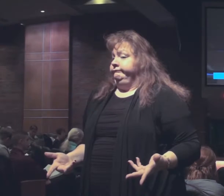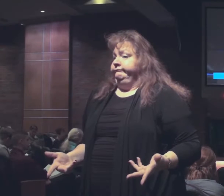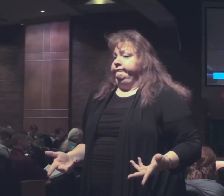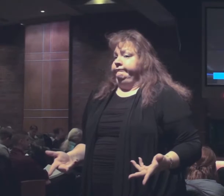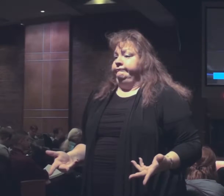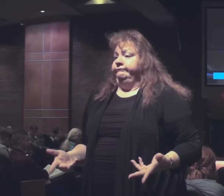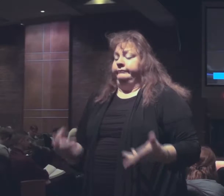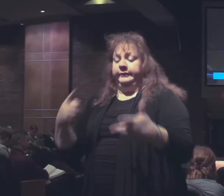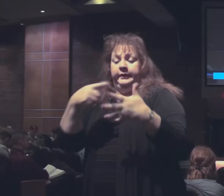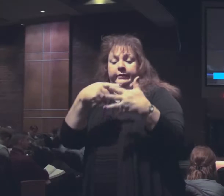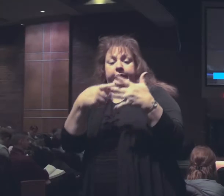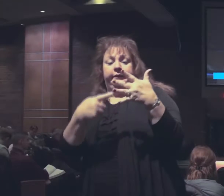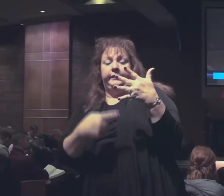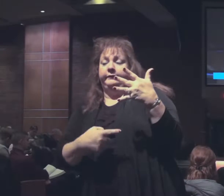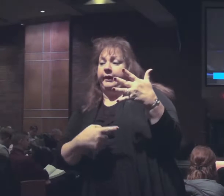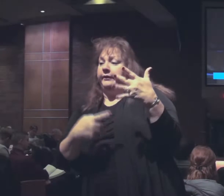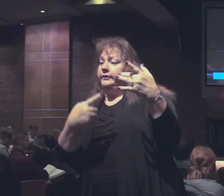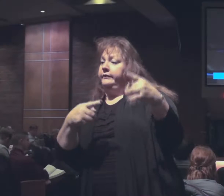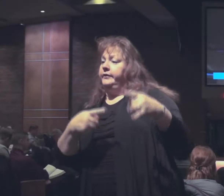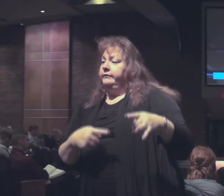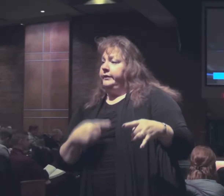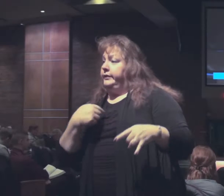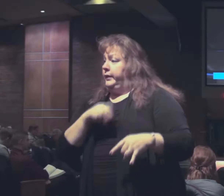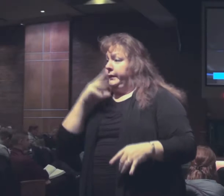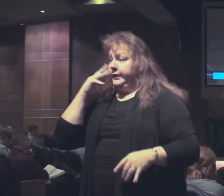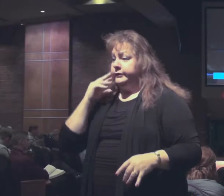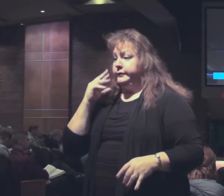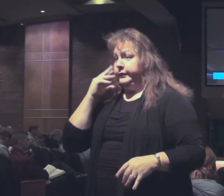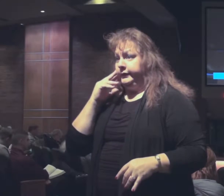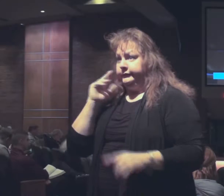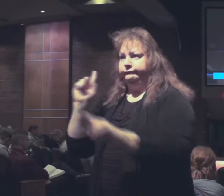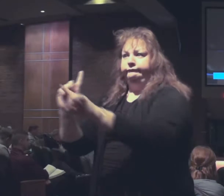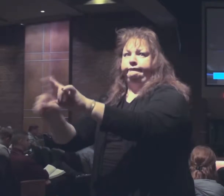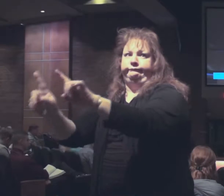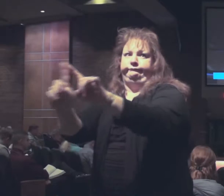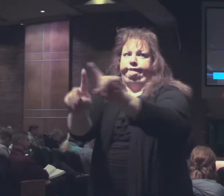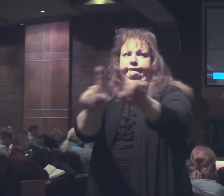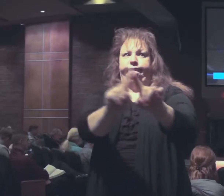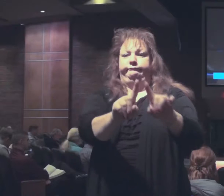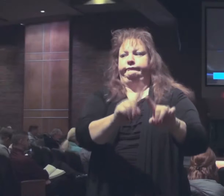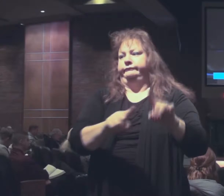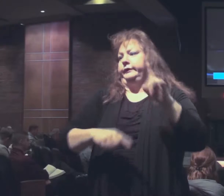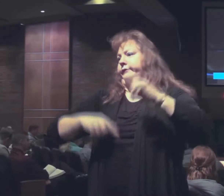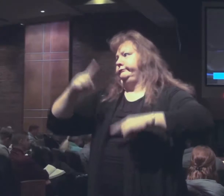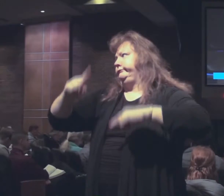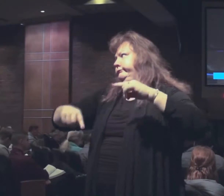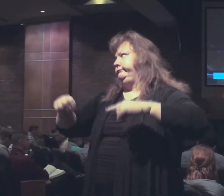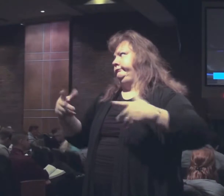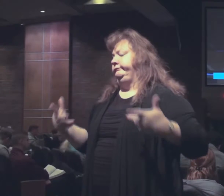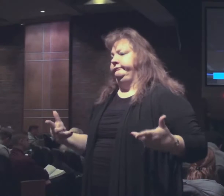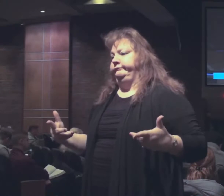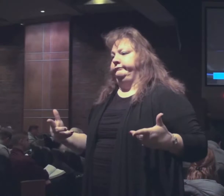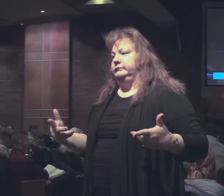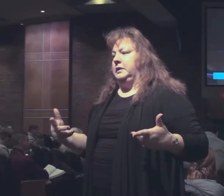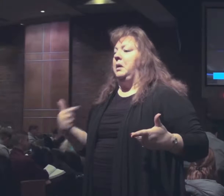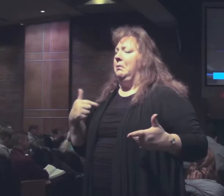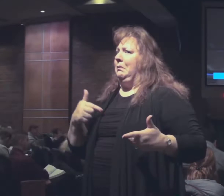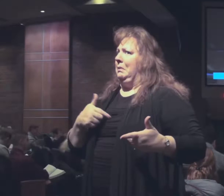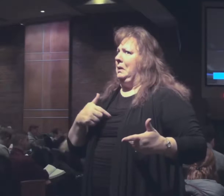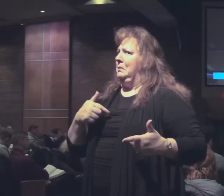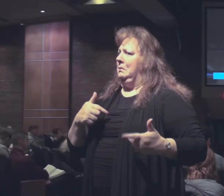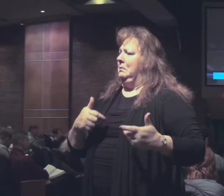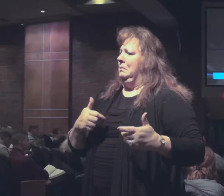And while the details of the physical events we go through may vary, in reality we can